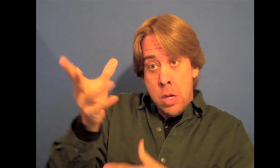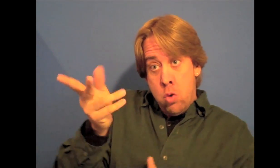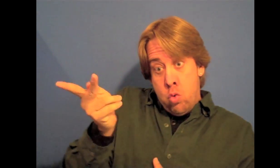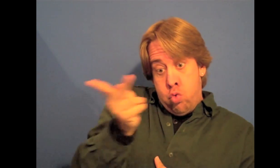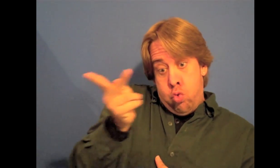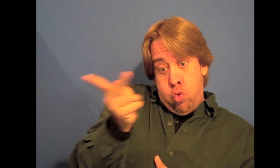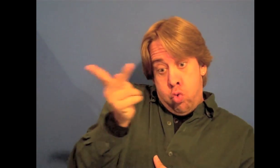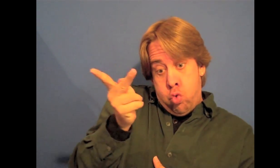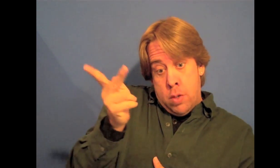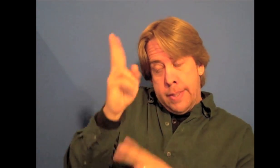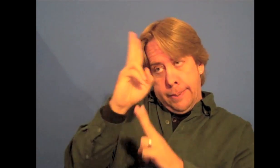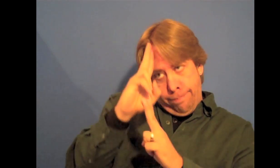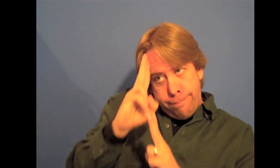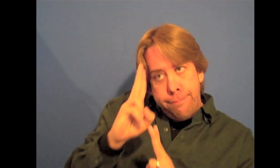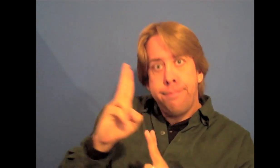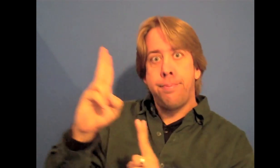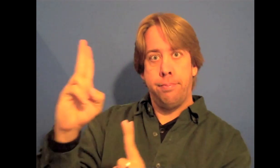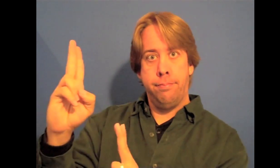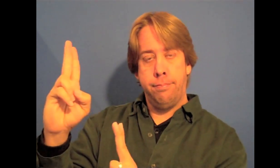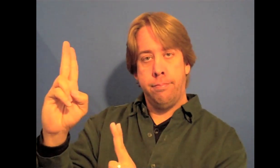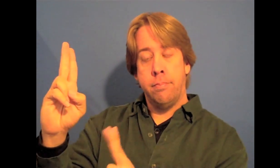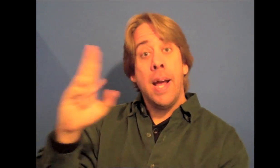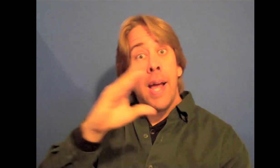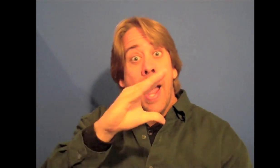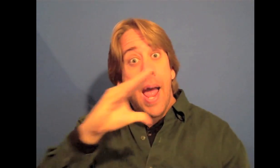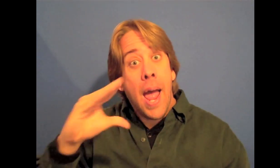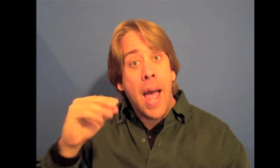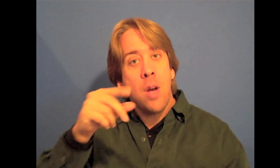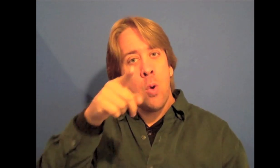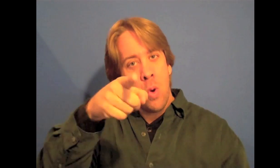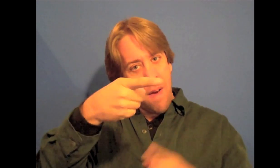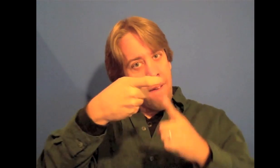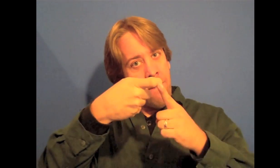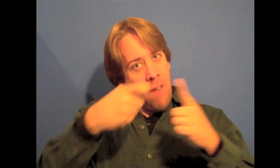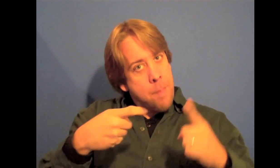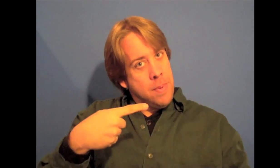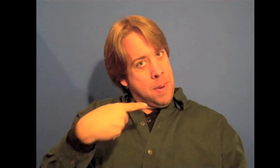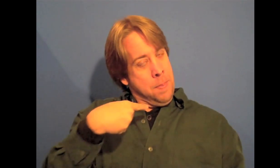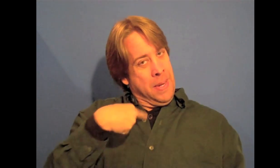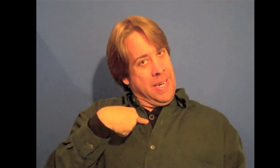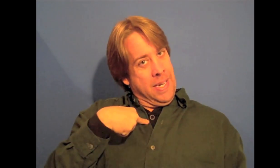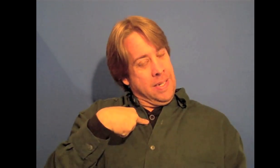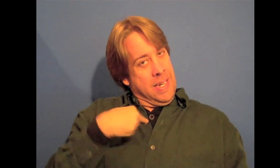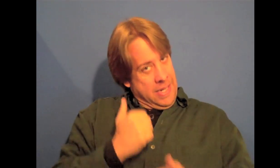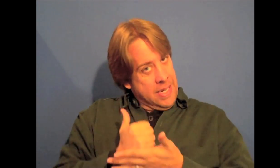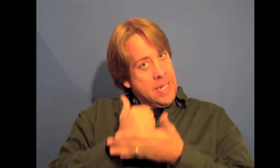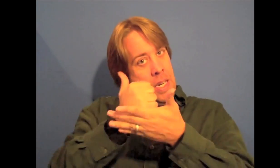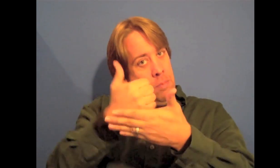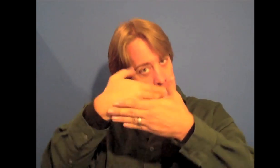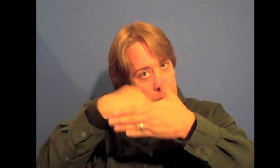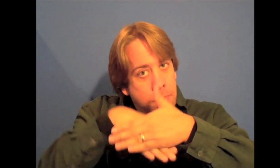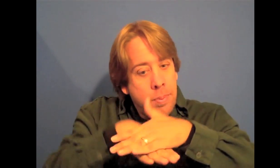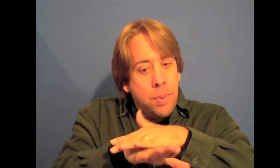your grandmamas, whom I honor, and from me.